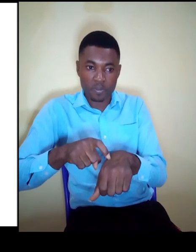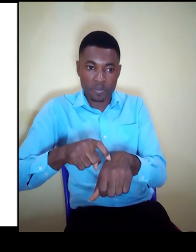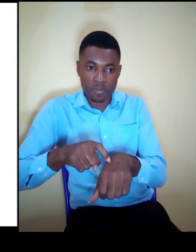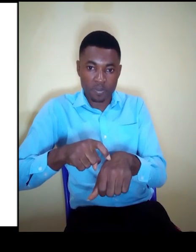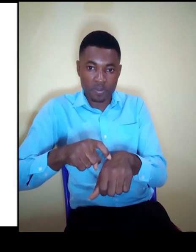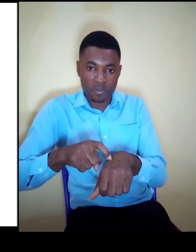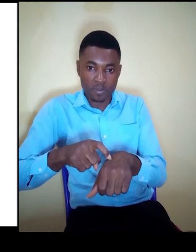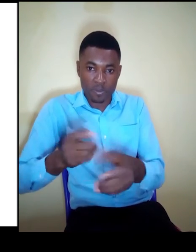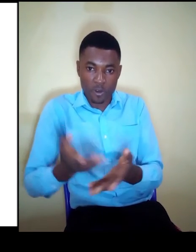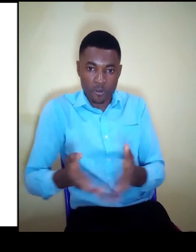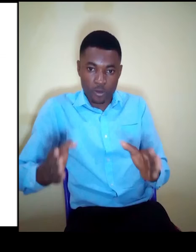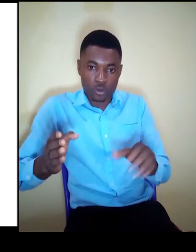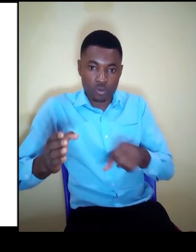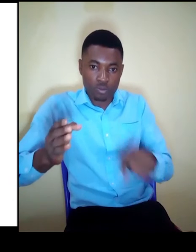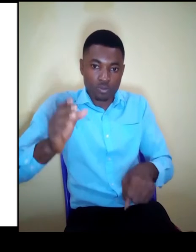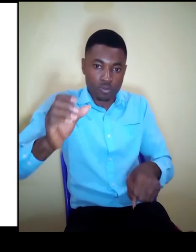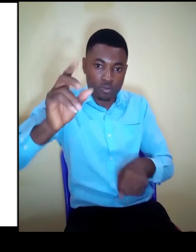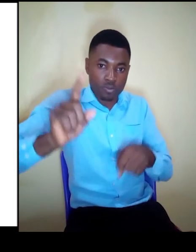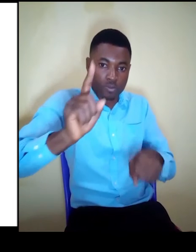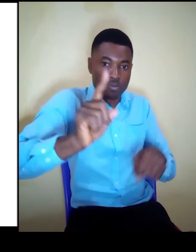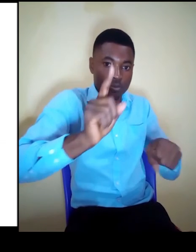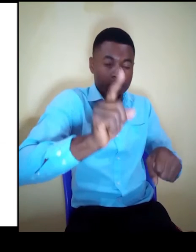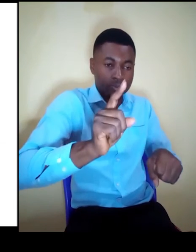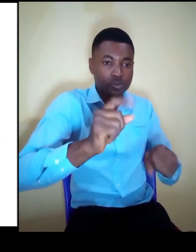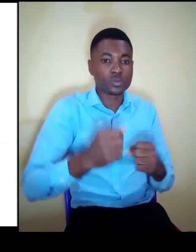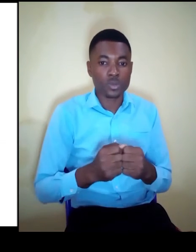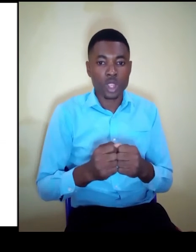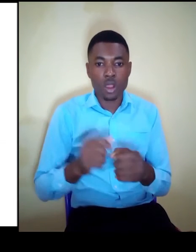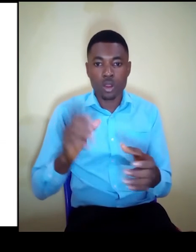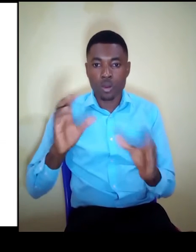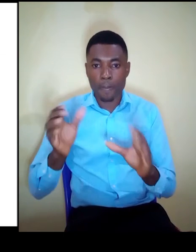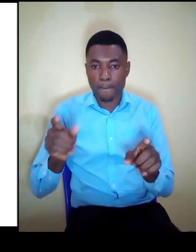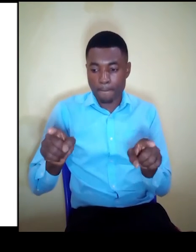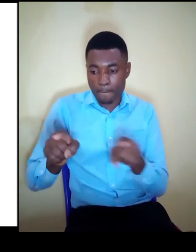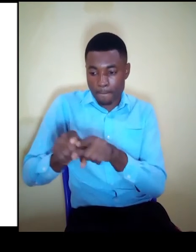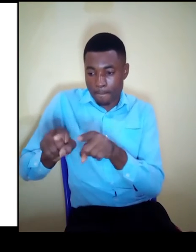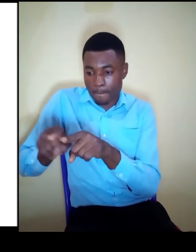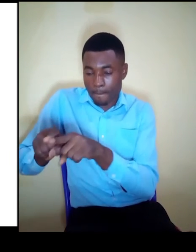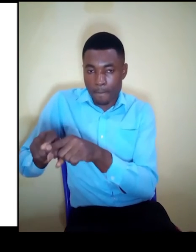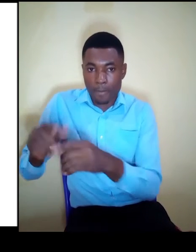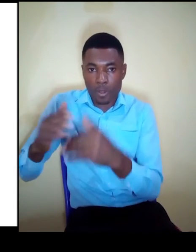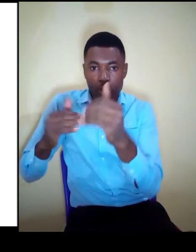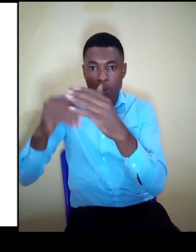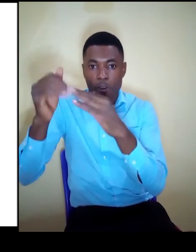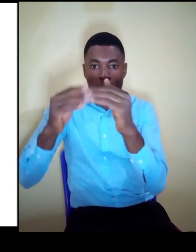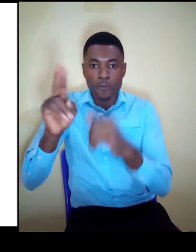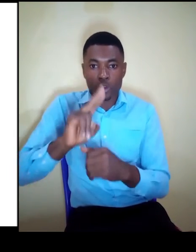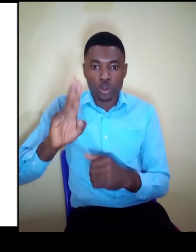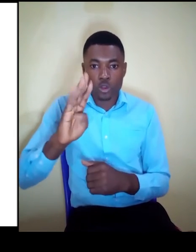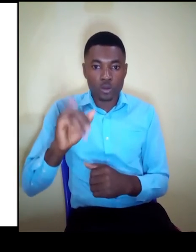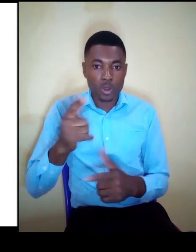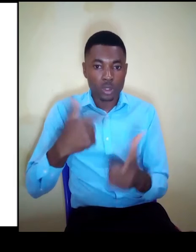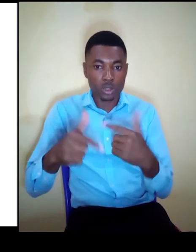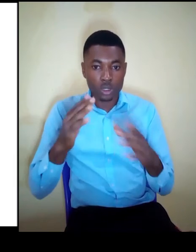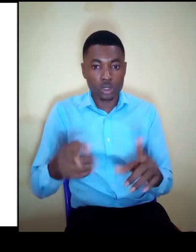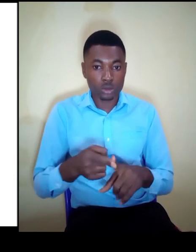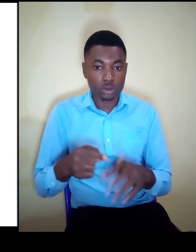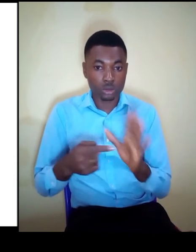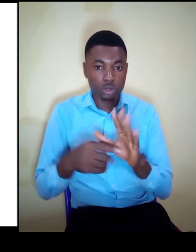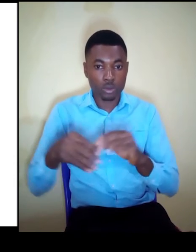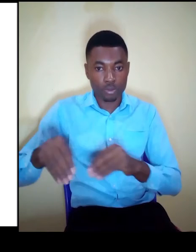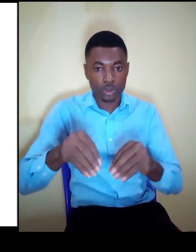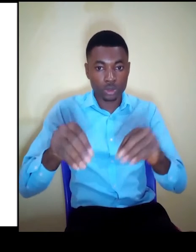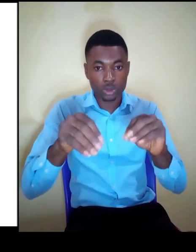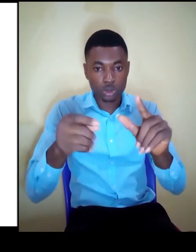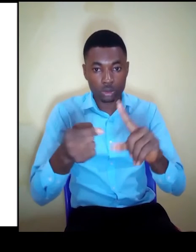So simultaneous constructions are used by signers to express motion. So both signers of